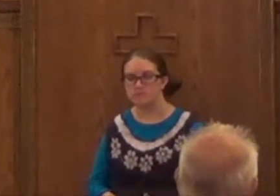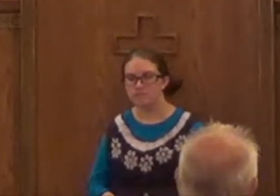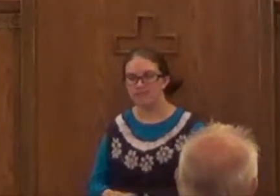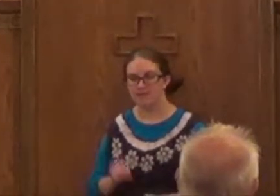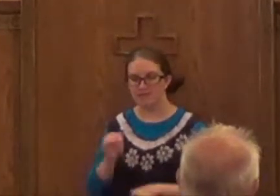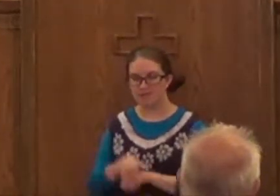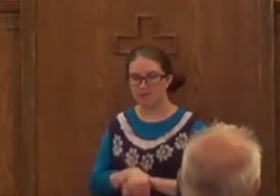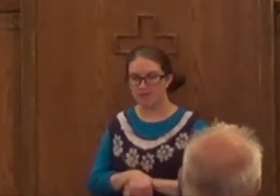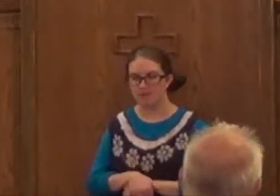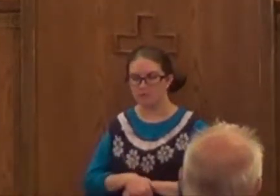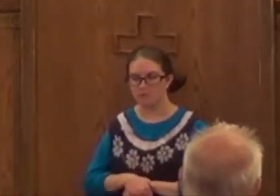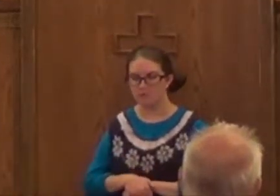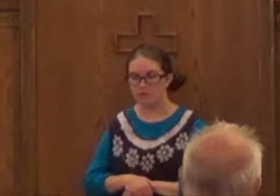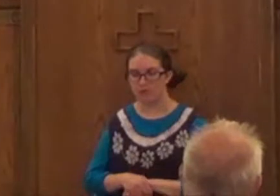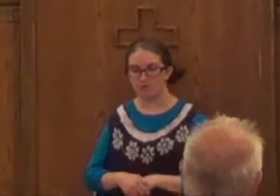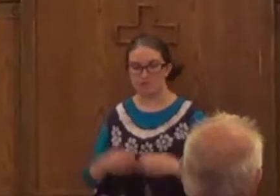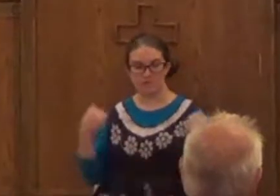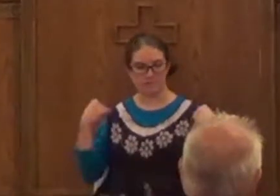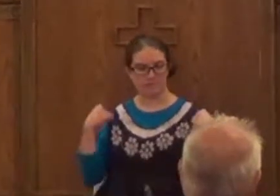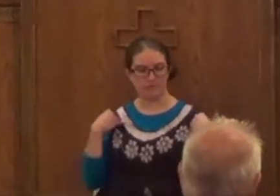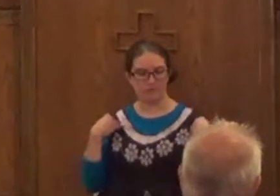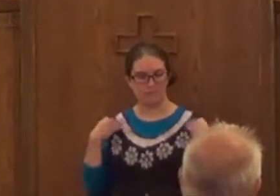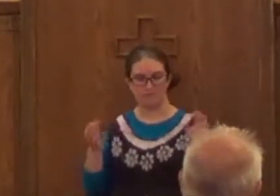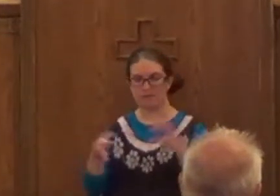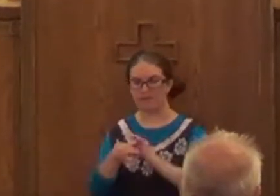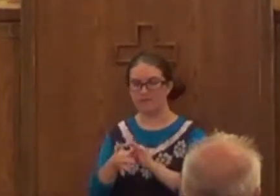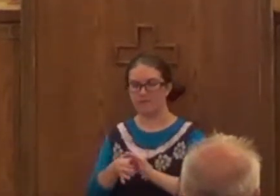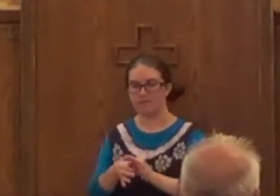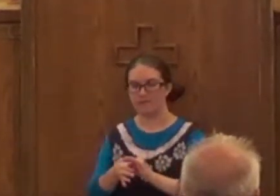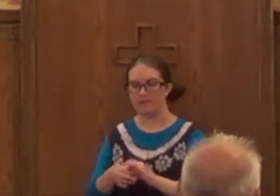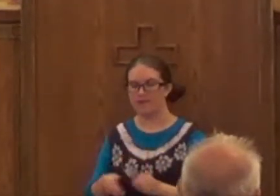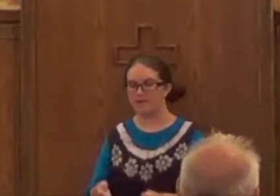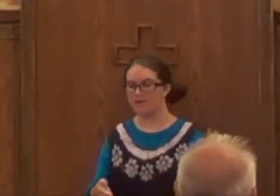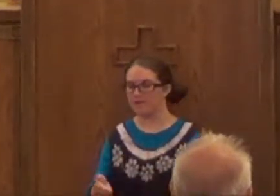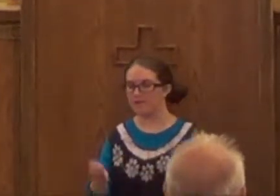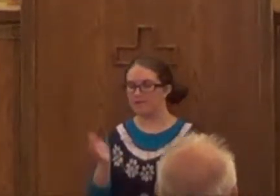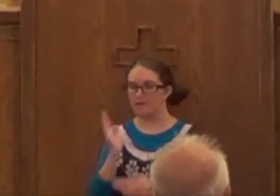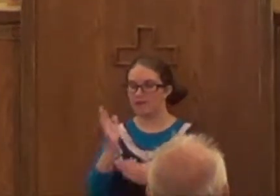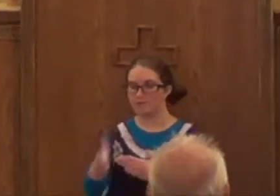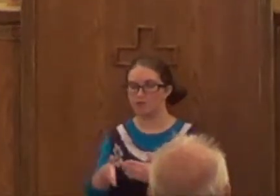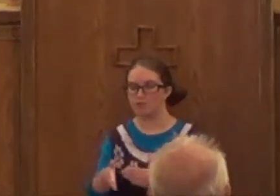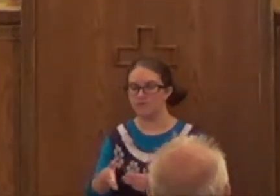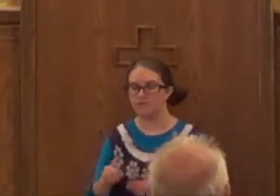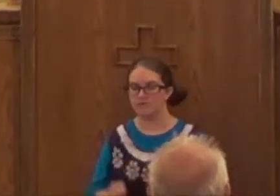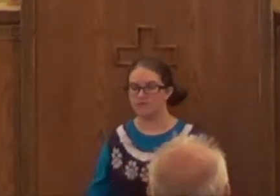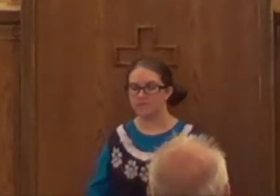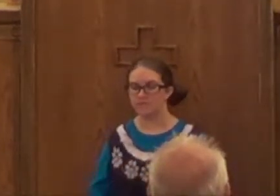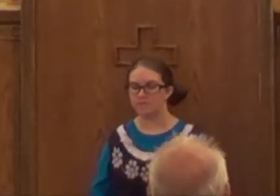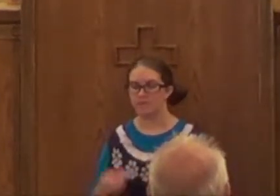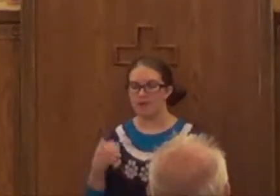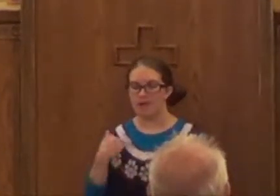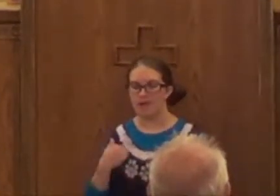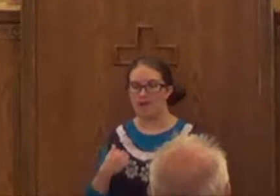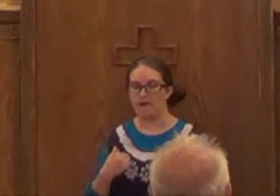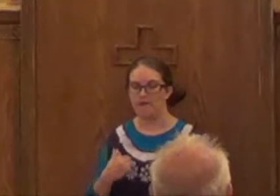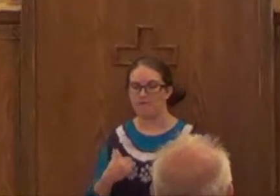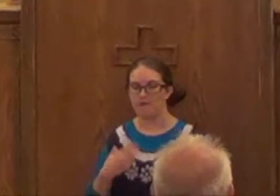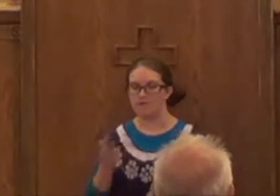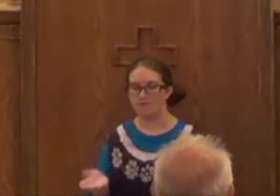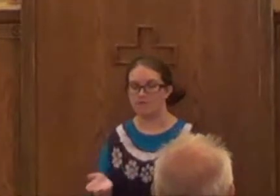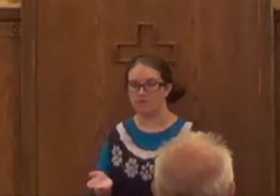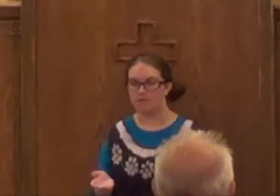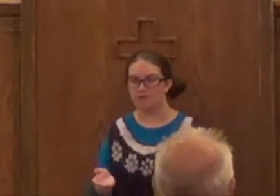that night I was going to a youth rally, and afterwards they were having something